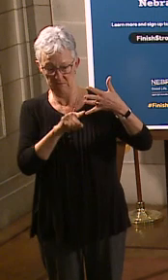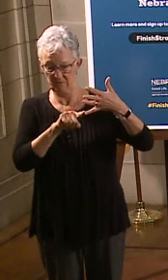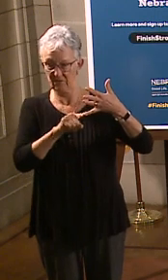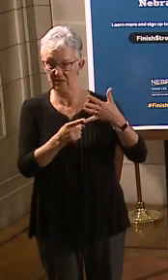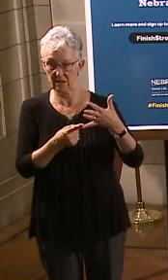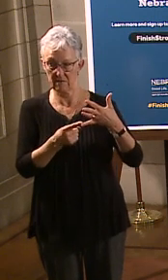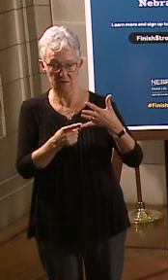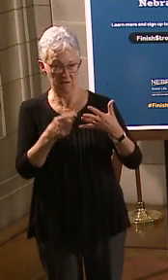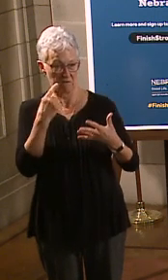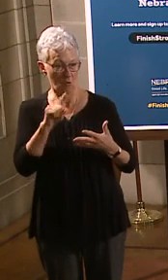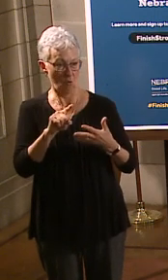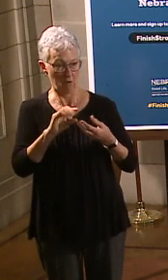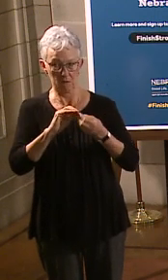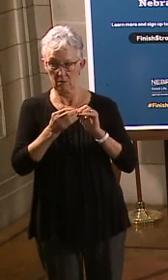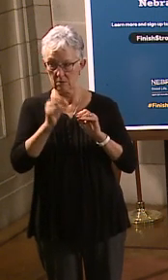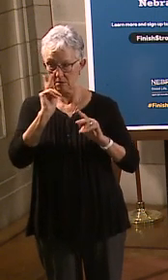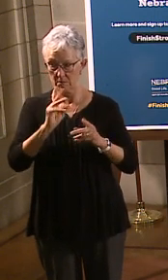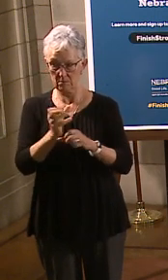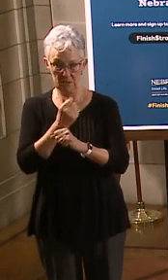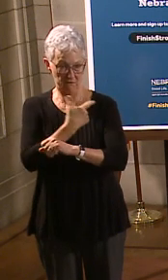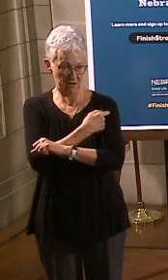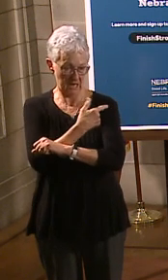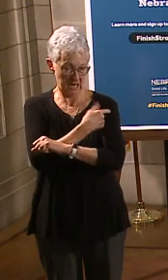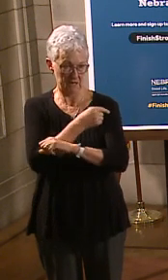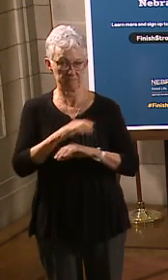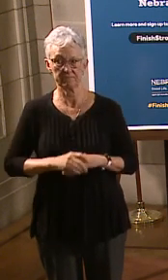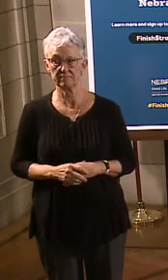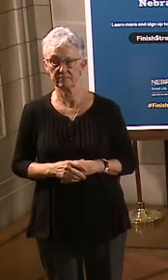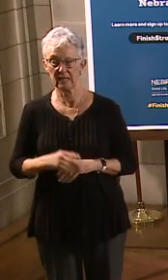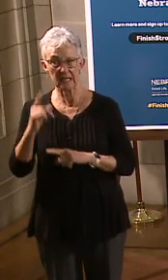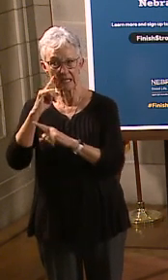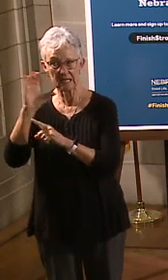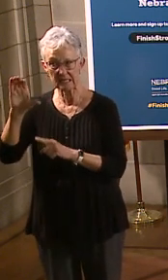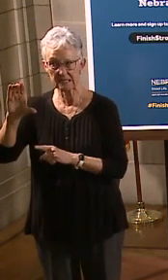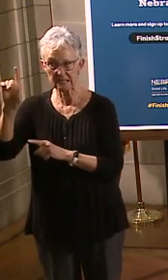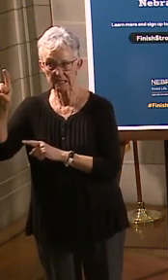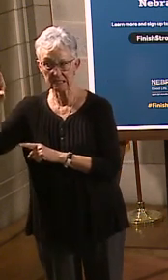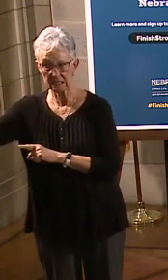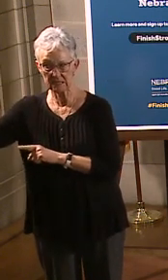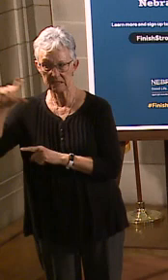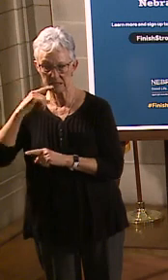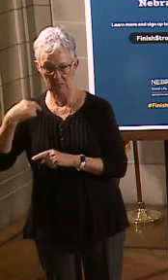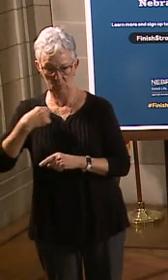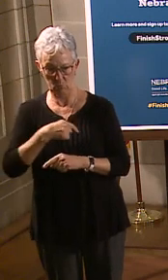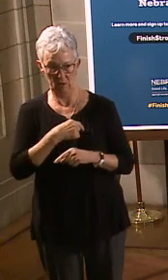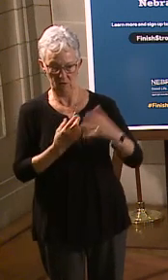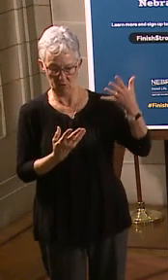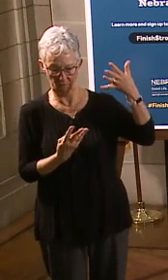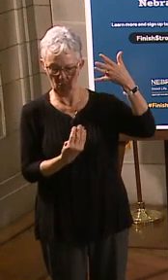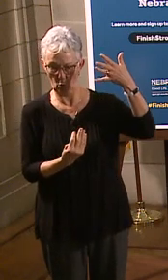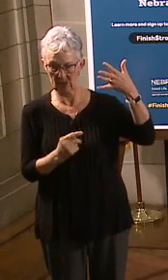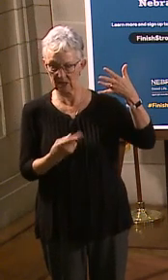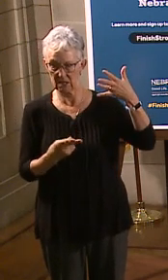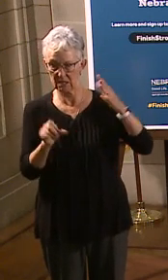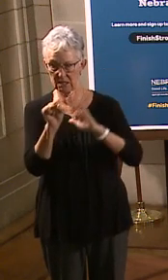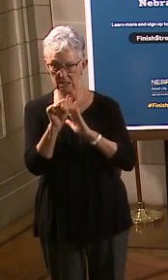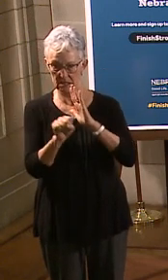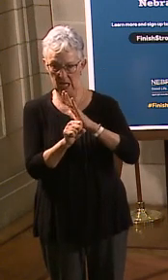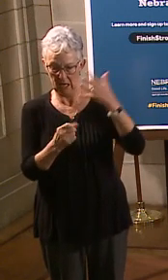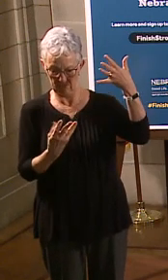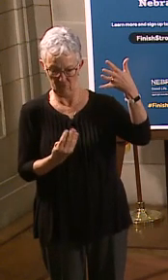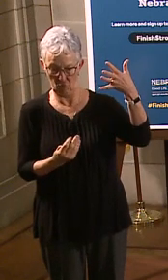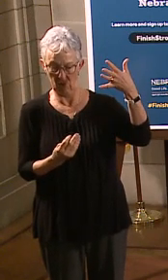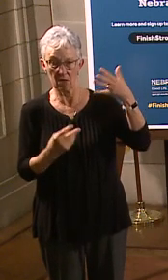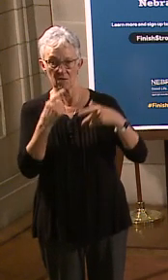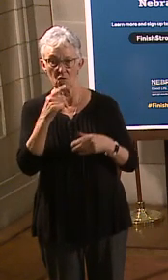vaccinated. We're doing well from the CDC. I think we're ranked number 14 now with regard to population